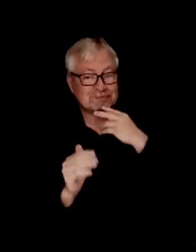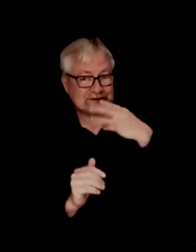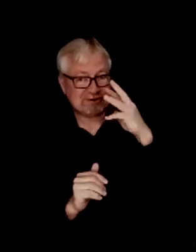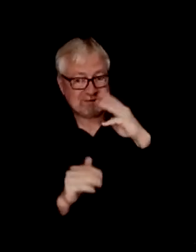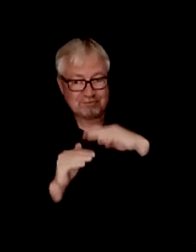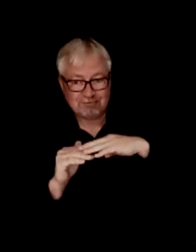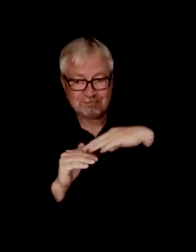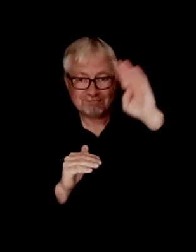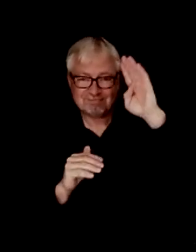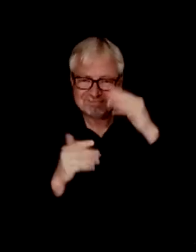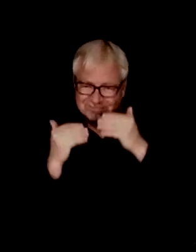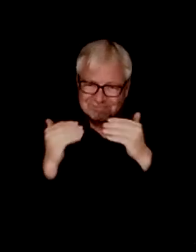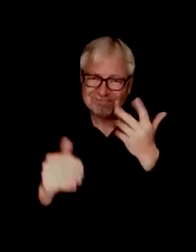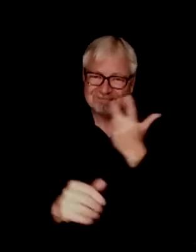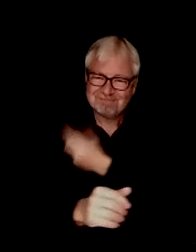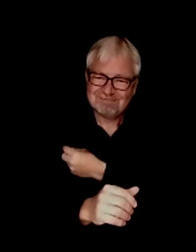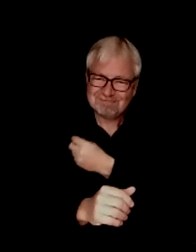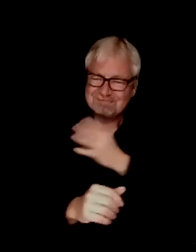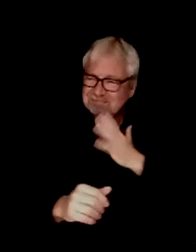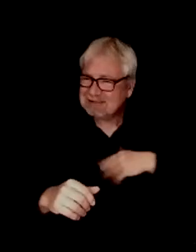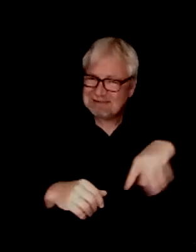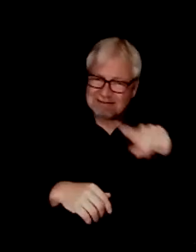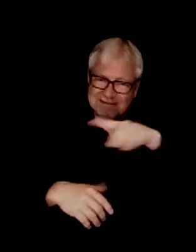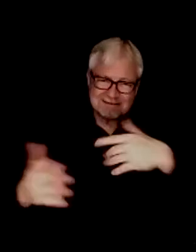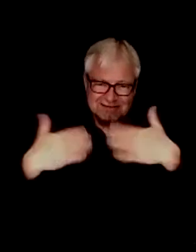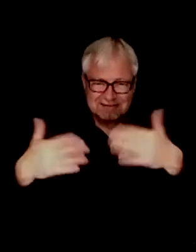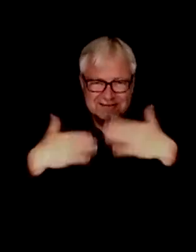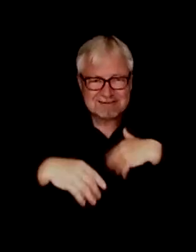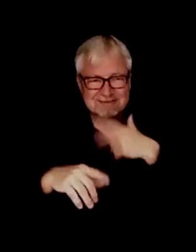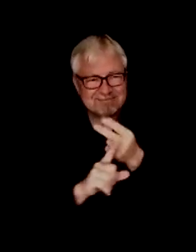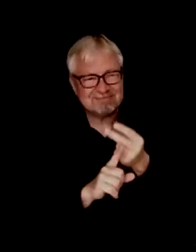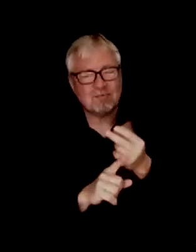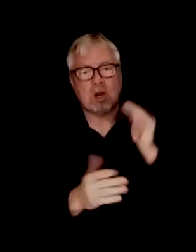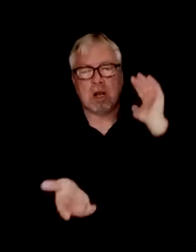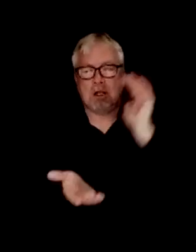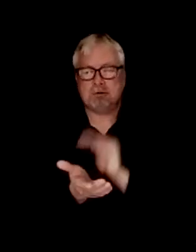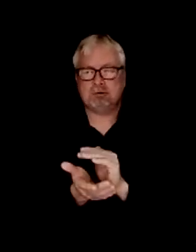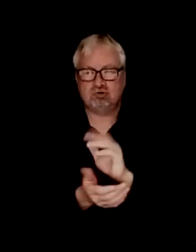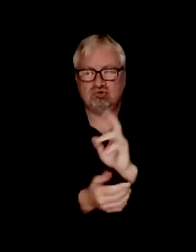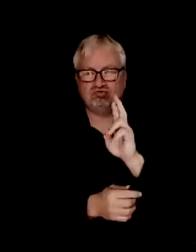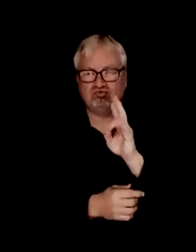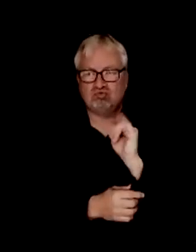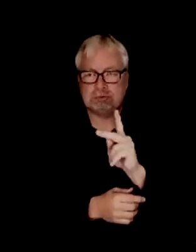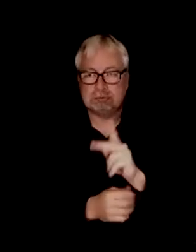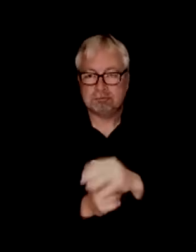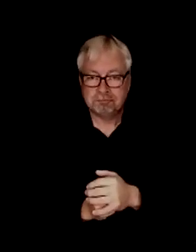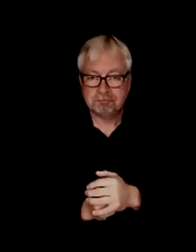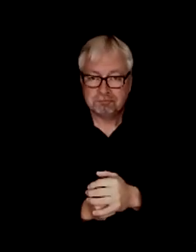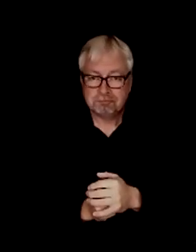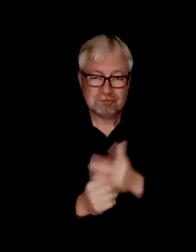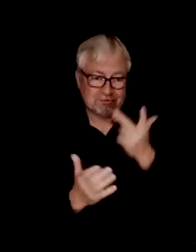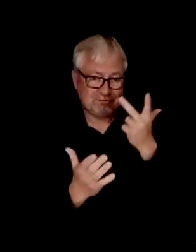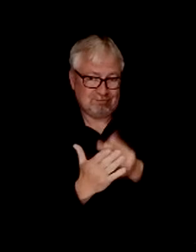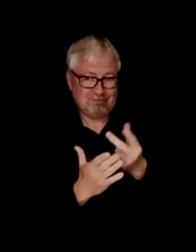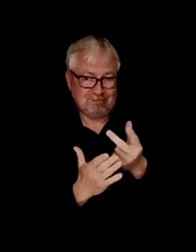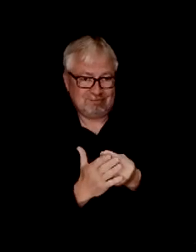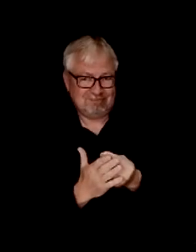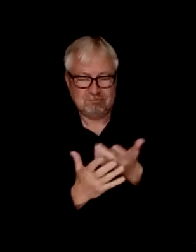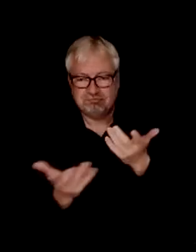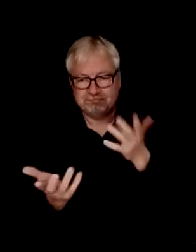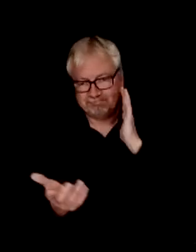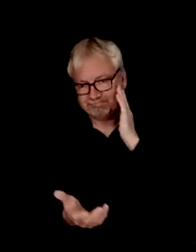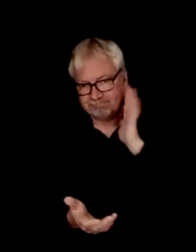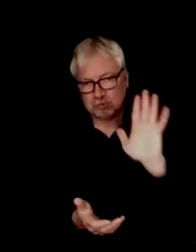them. The decision to get a vaccine is, of course, a personal one, but it's a personal decision that does impact